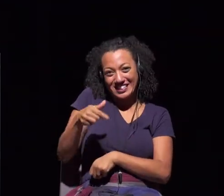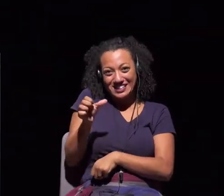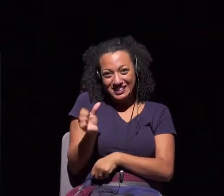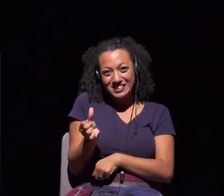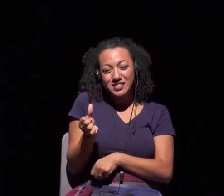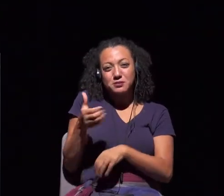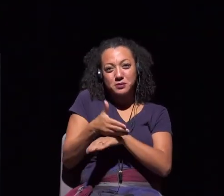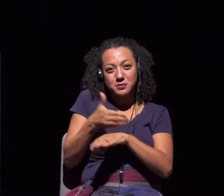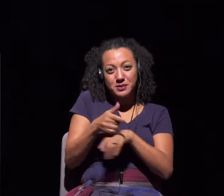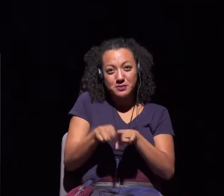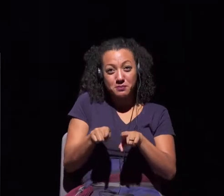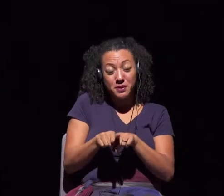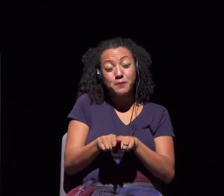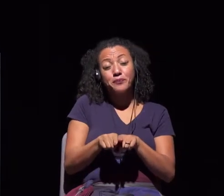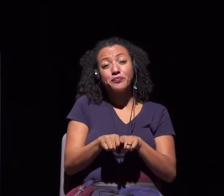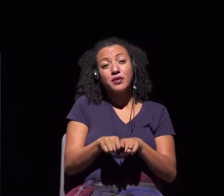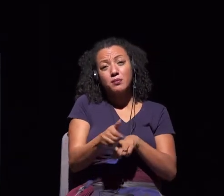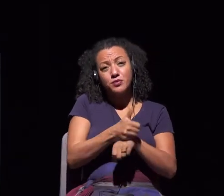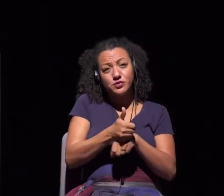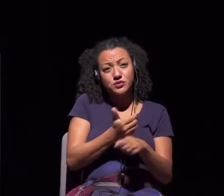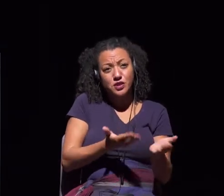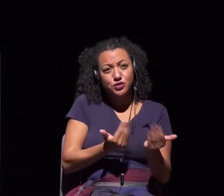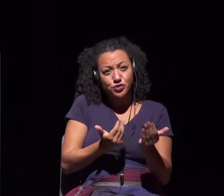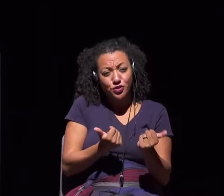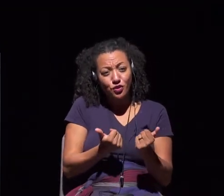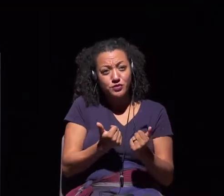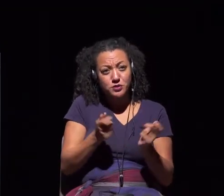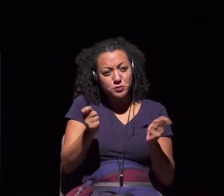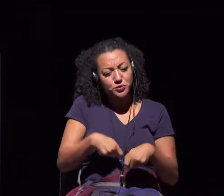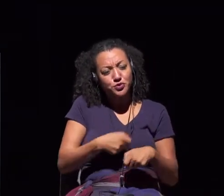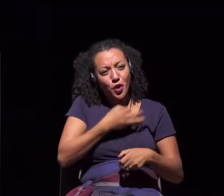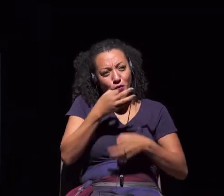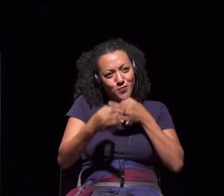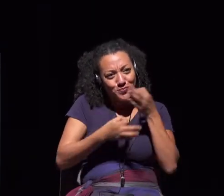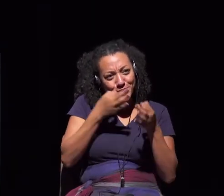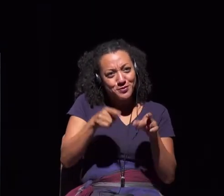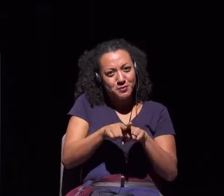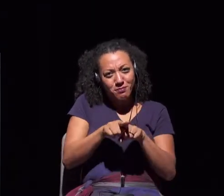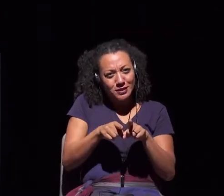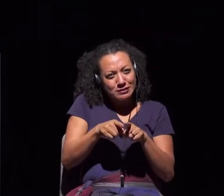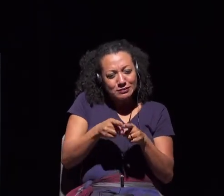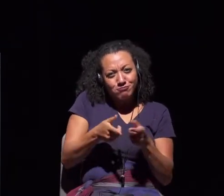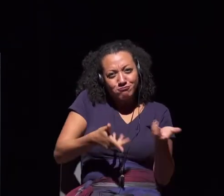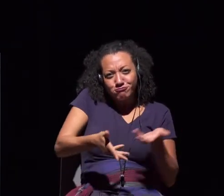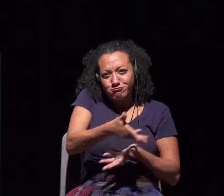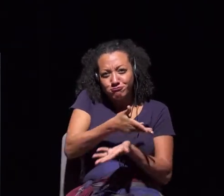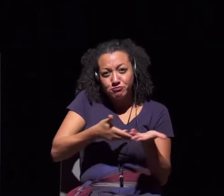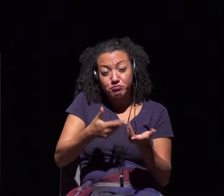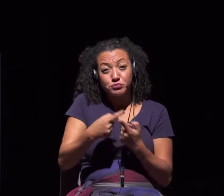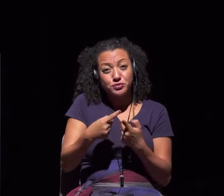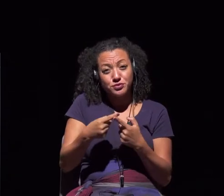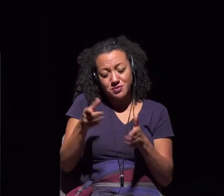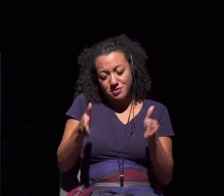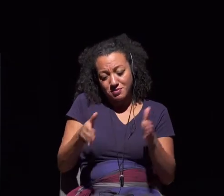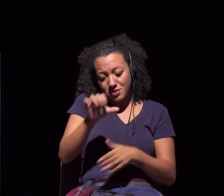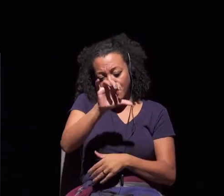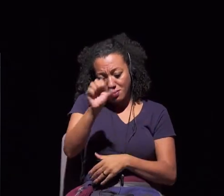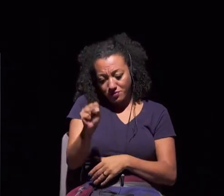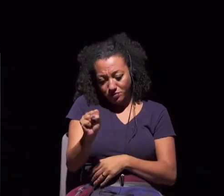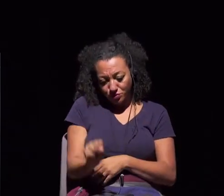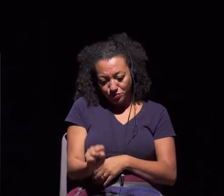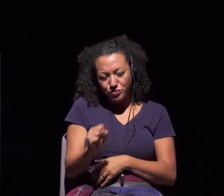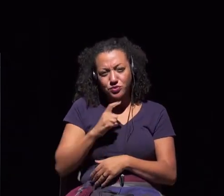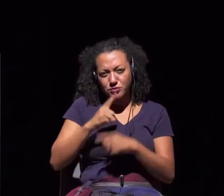human story. Because for a long time in South Africa at that moment was always about, you know, the oppression, the violence, the